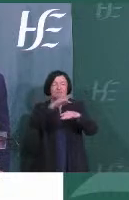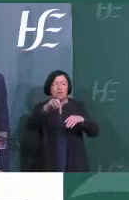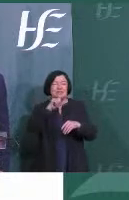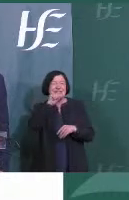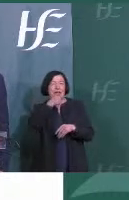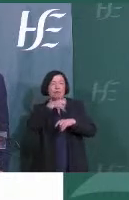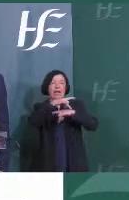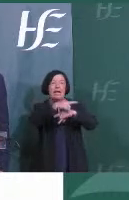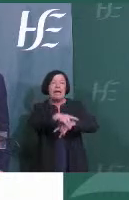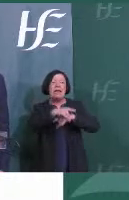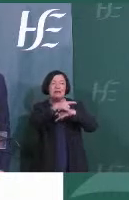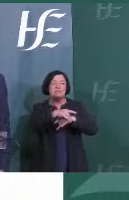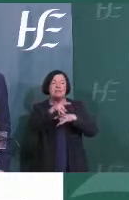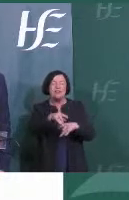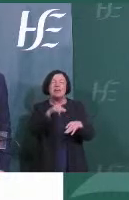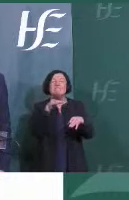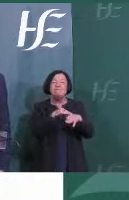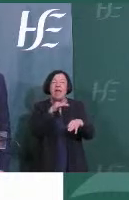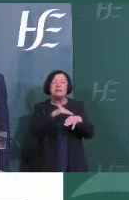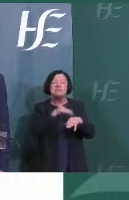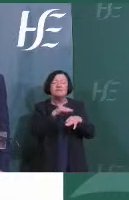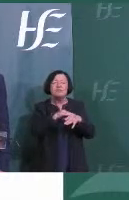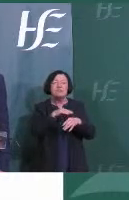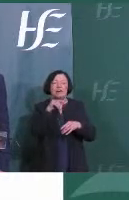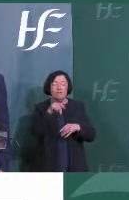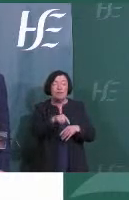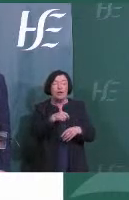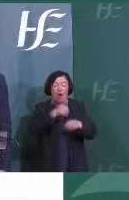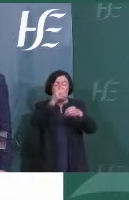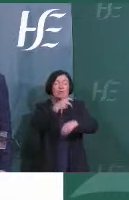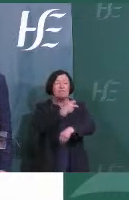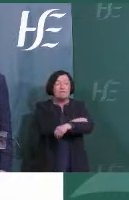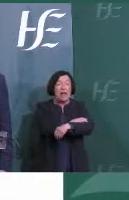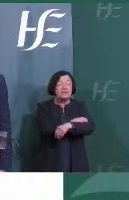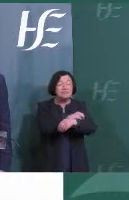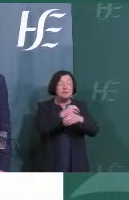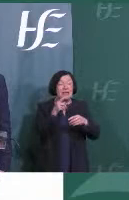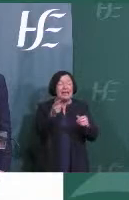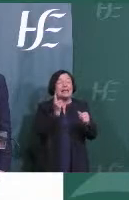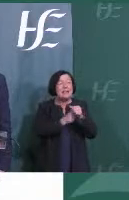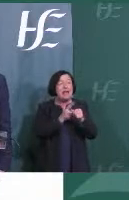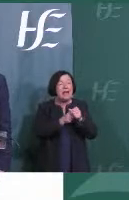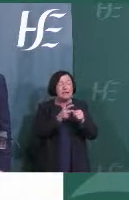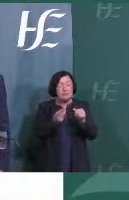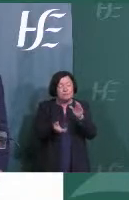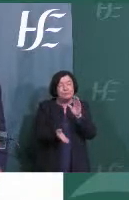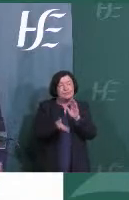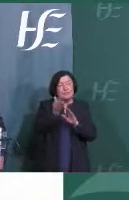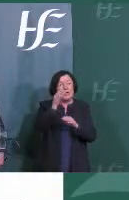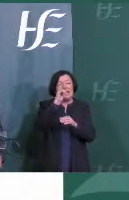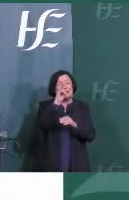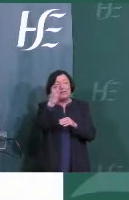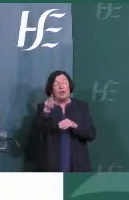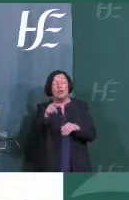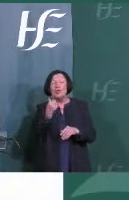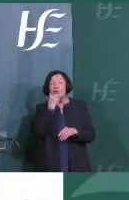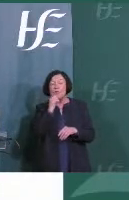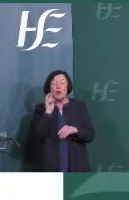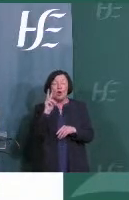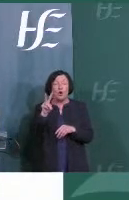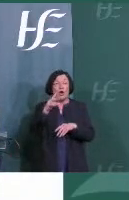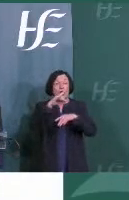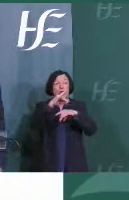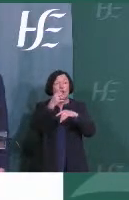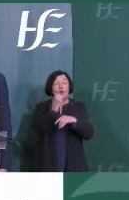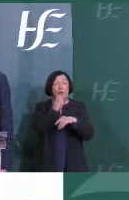We know that from the effectiveness study of the vaccines here and abroad. ITU, again, creeping upwards. The number we look at for hospital